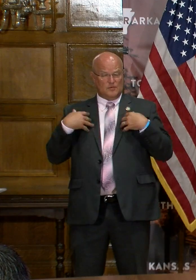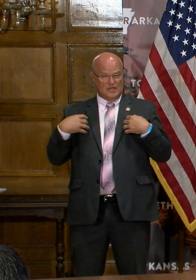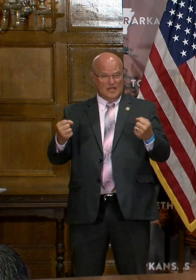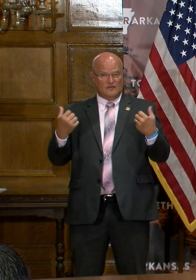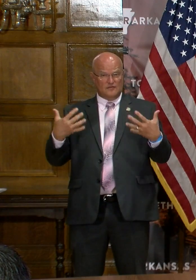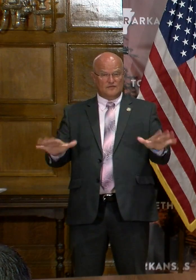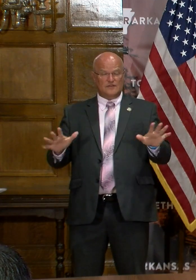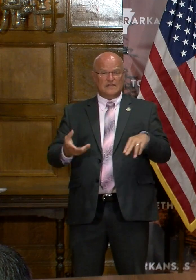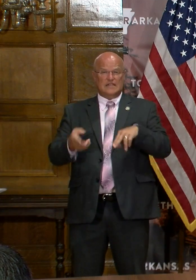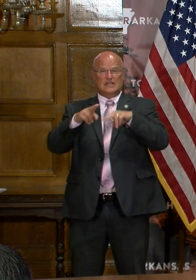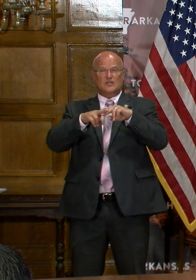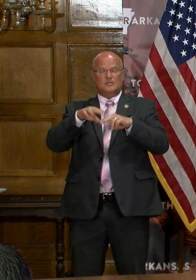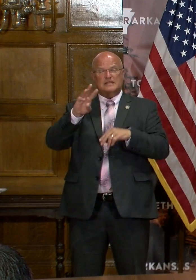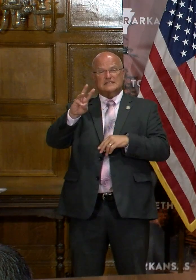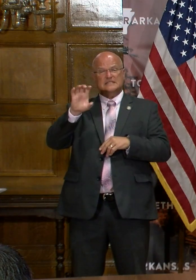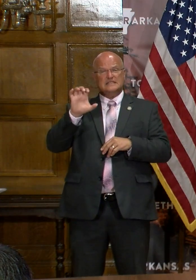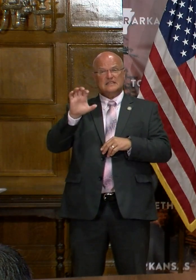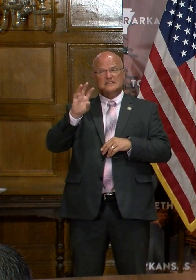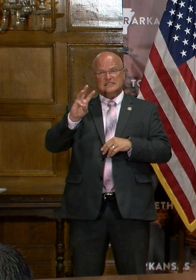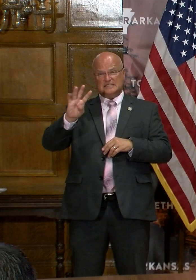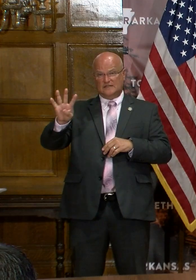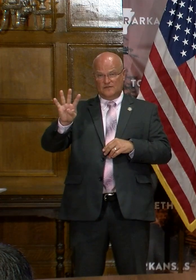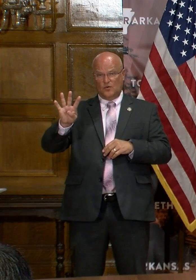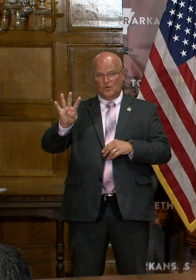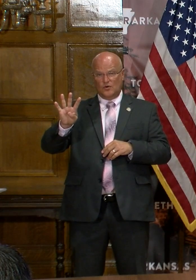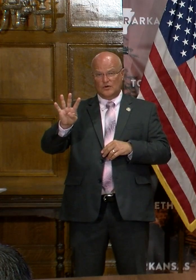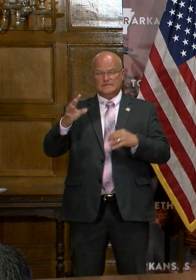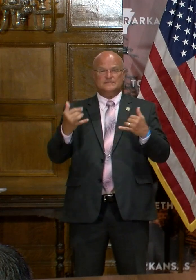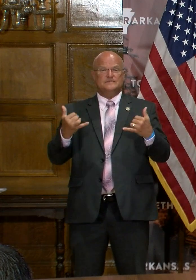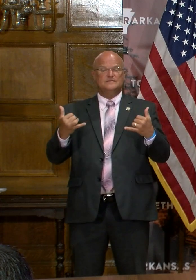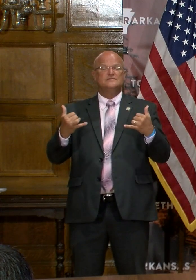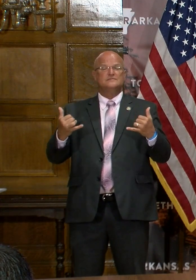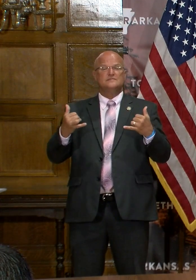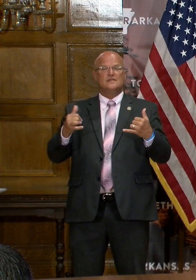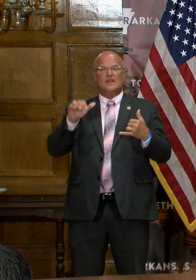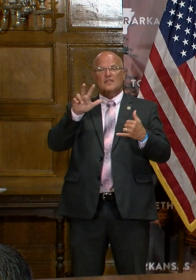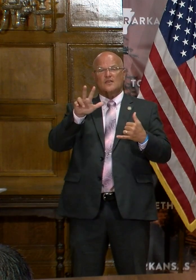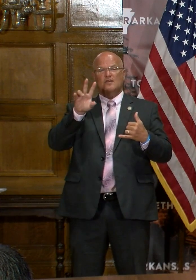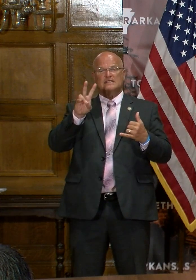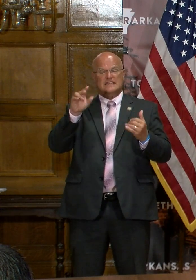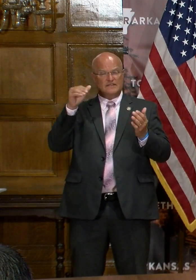recovered has increased by 664. We are currently at